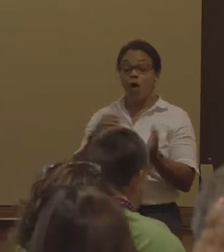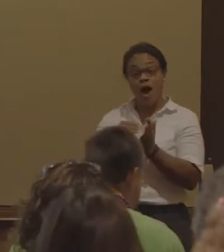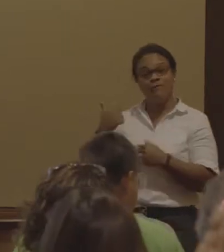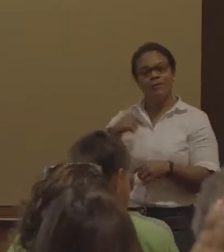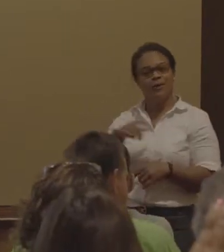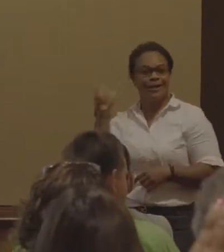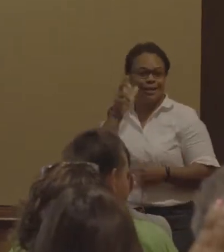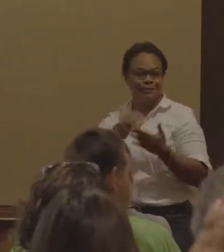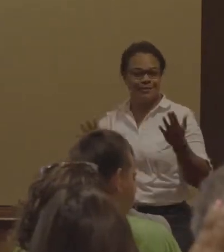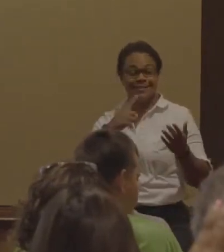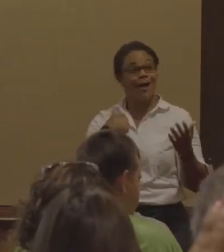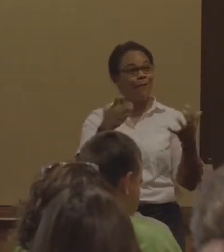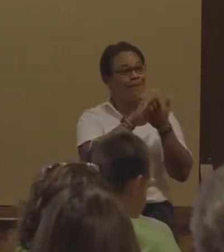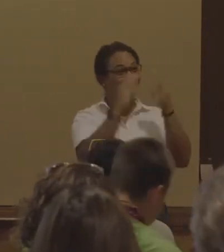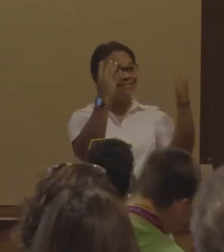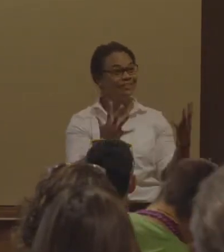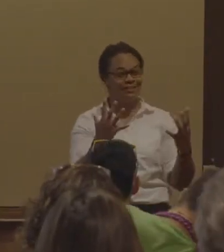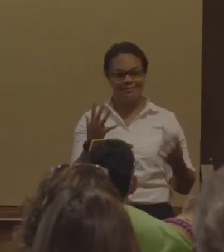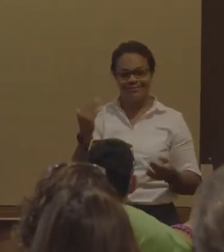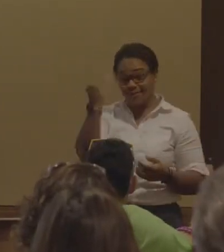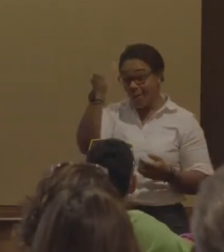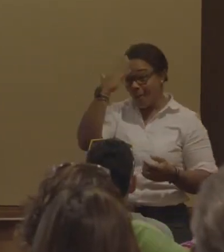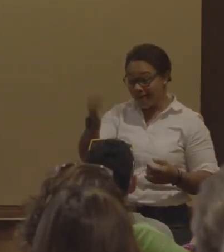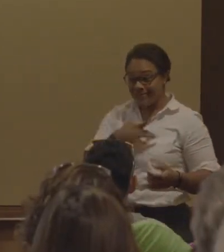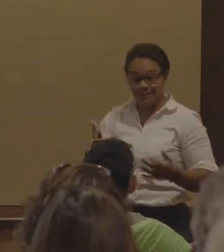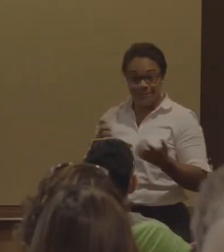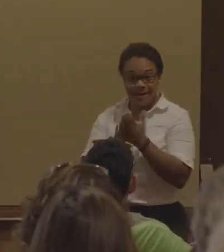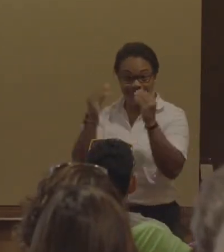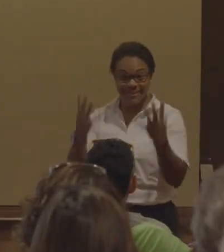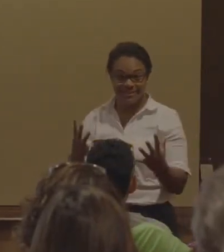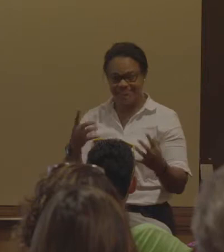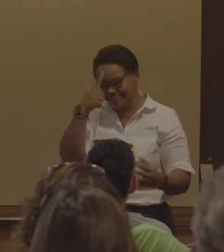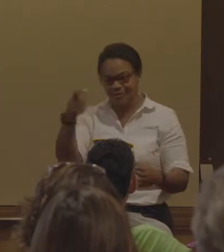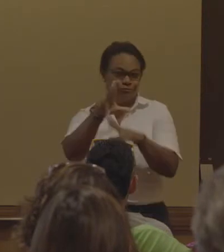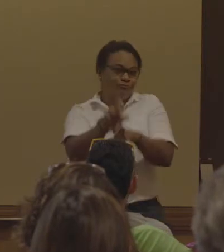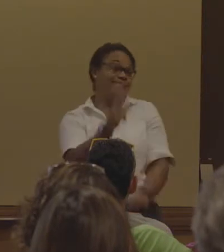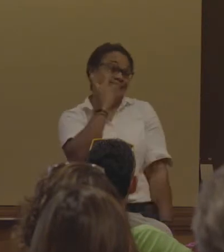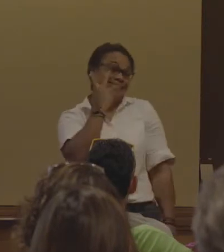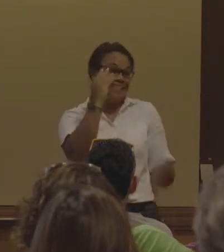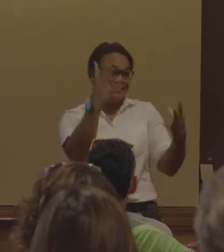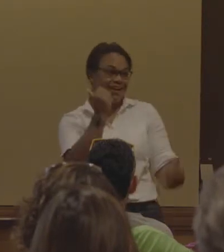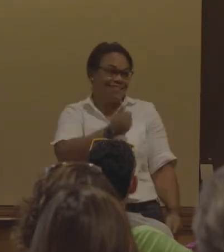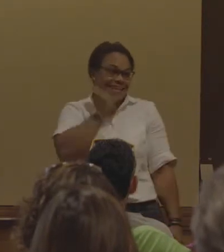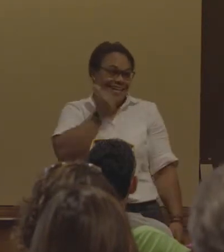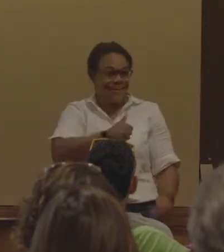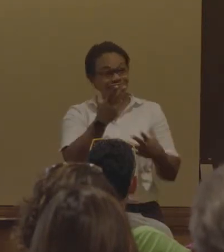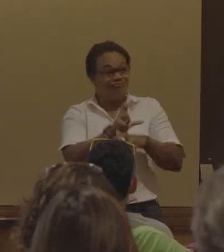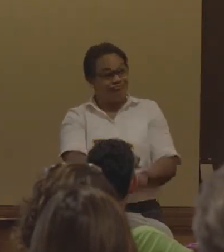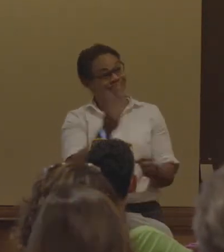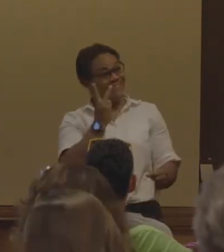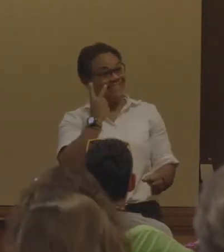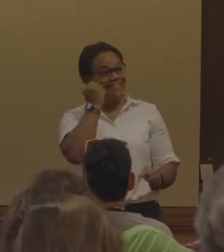teacher. Why do you think they say that? That's all they see. That's all they know, right? That's what they're used to